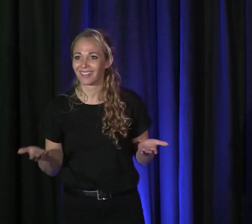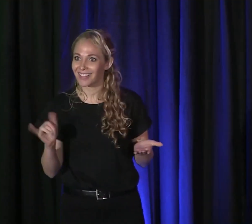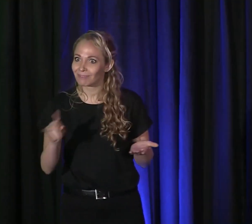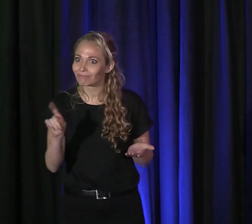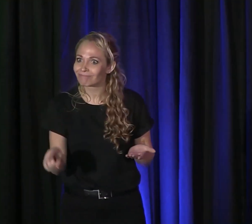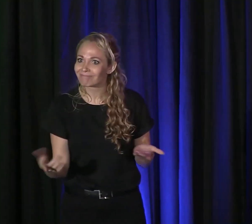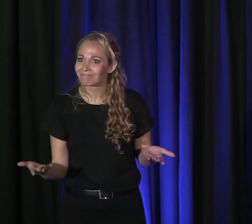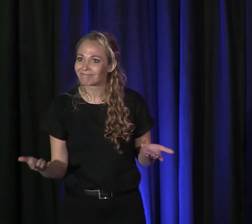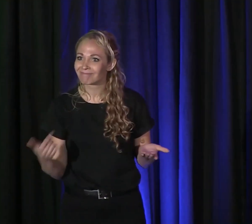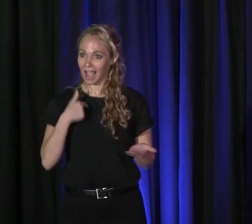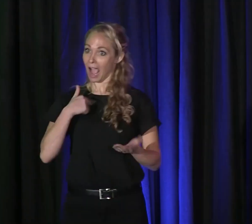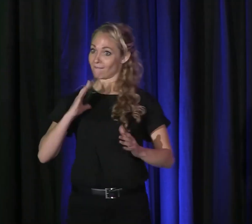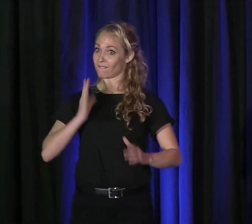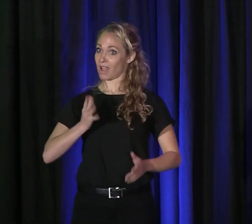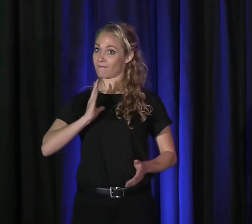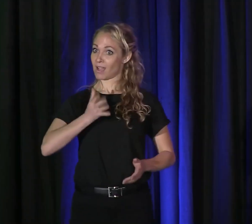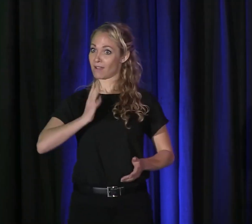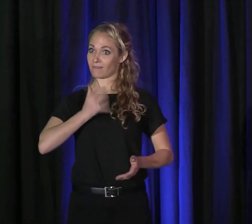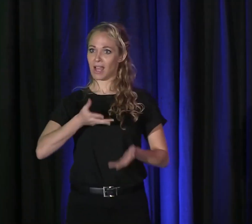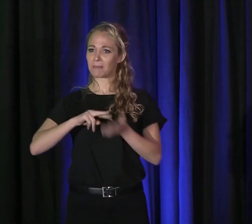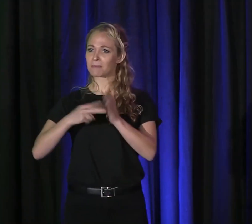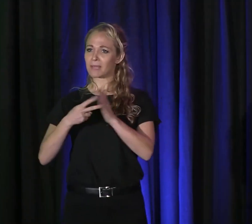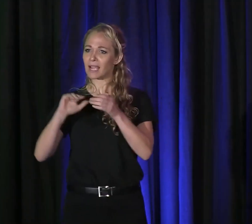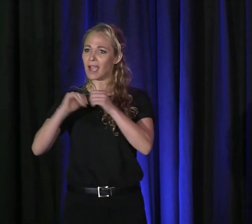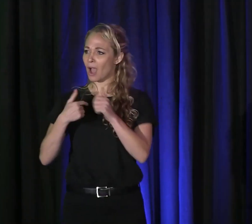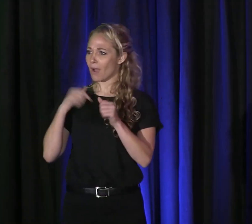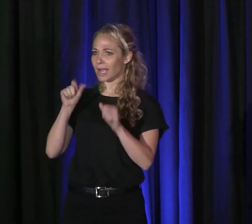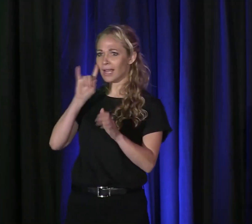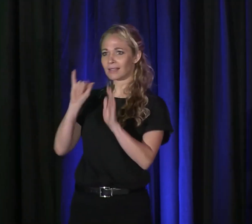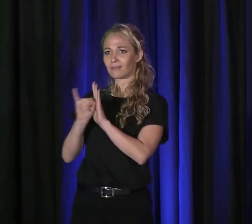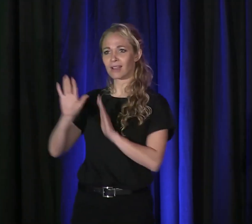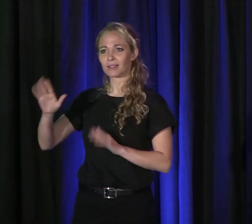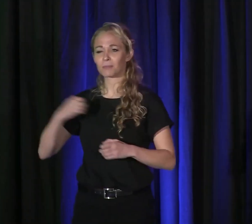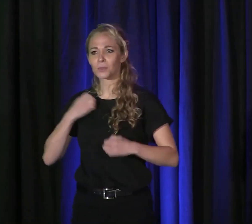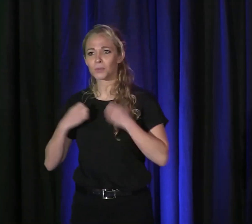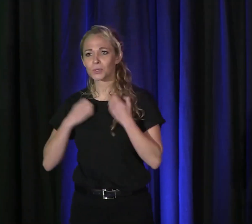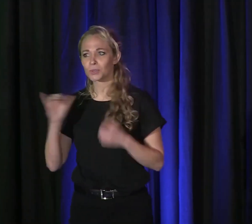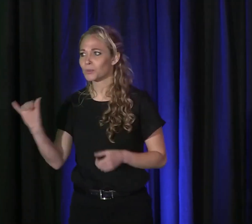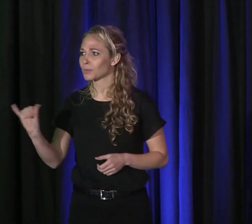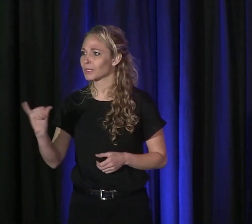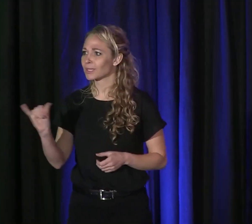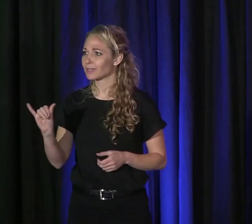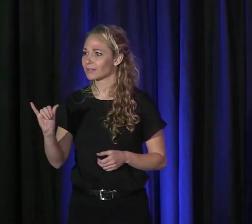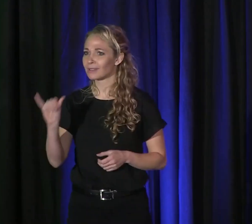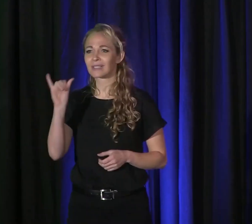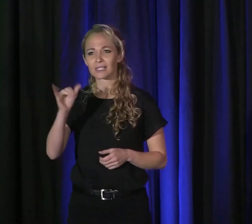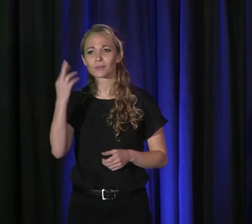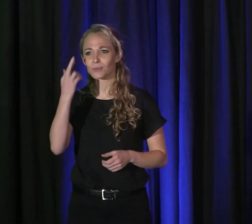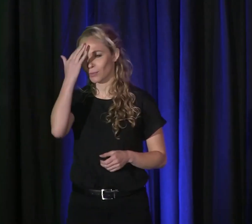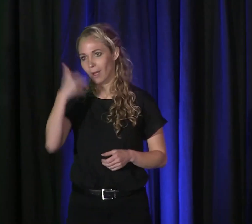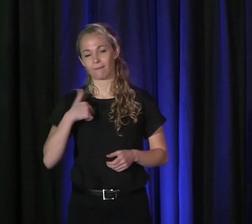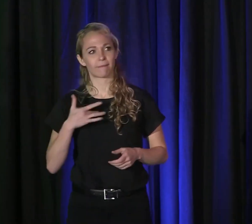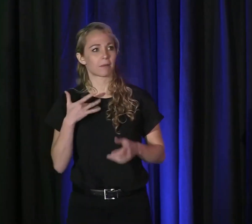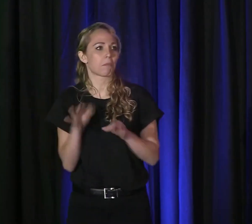How do you recognize emotions if you don't know how to label them? You're just saying, I'm fine all the time. How could you understand other people's